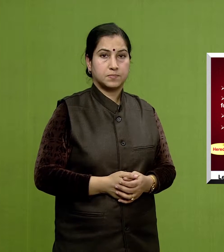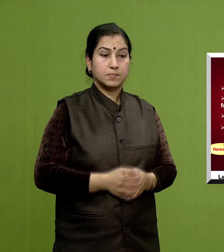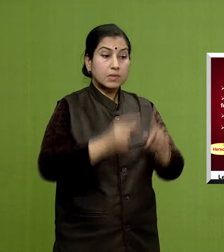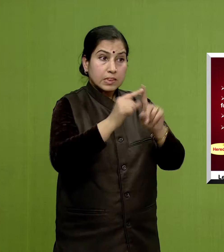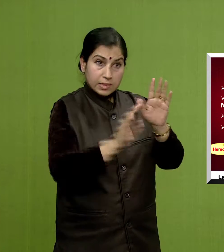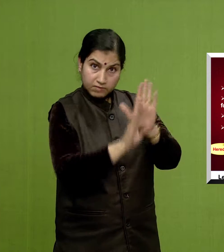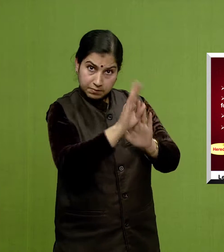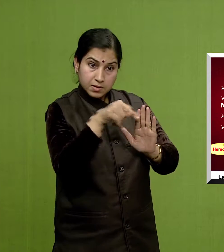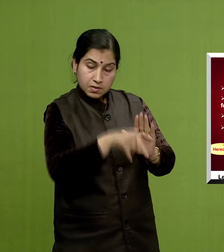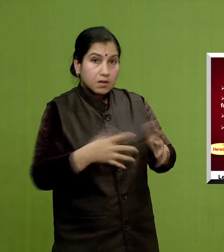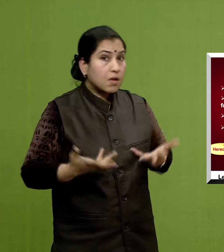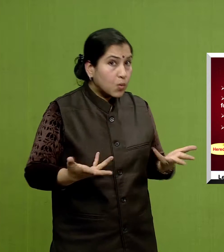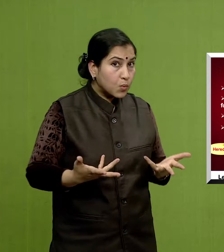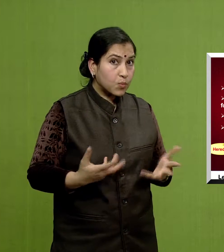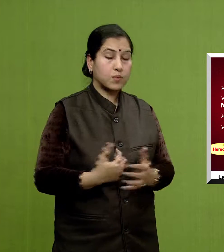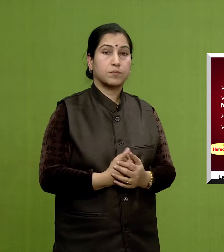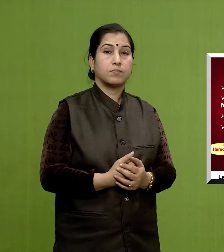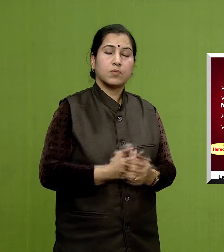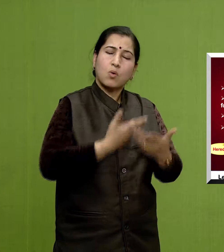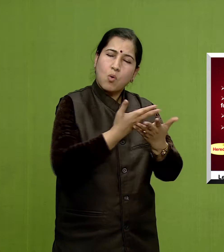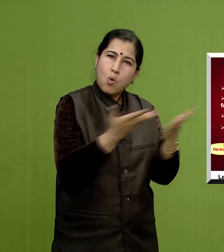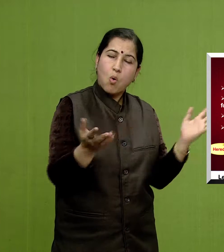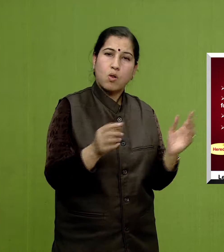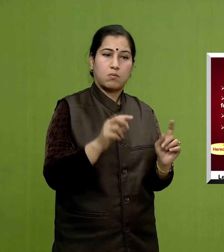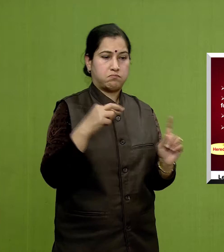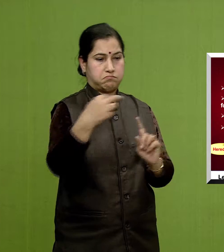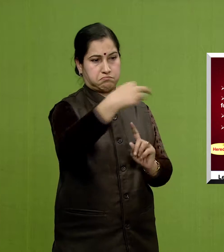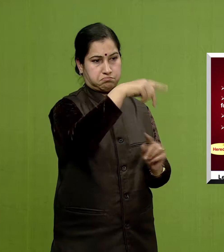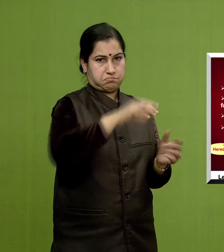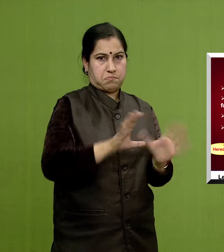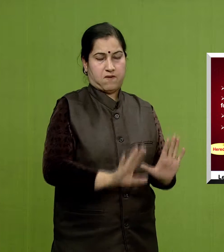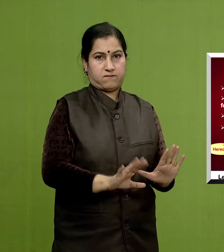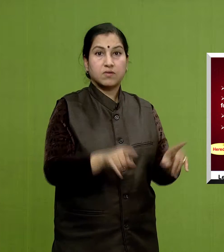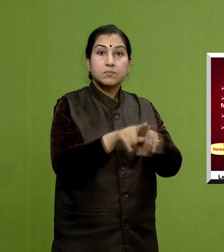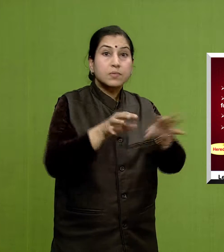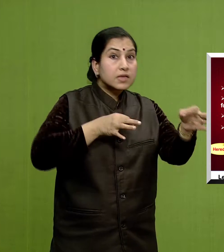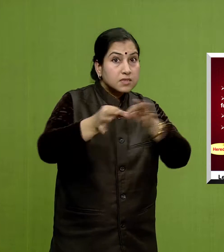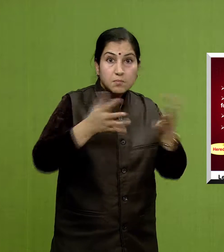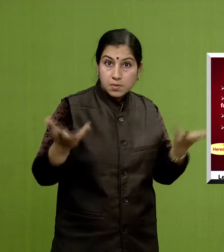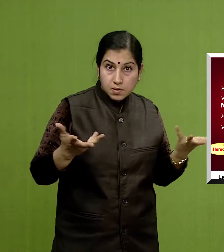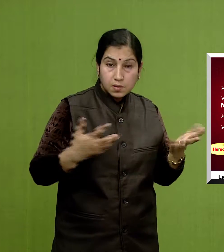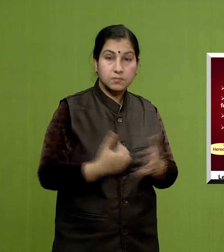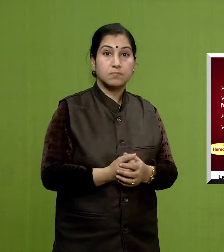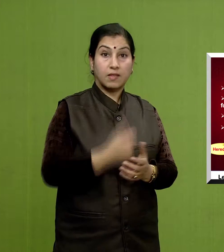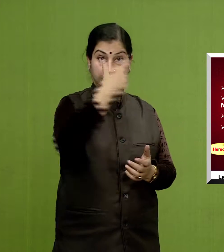Development takes place in all aspects, such as physical,